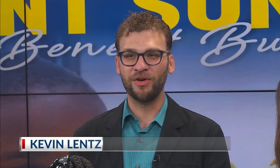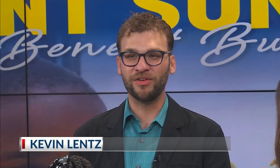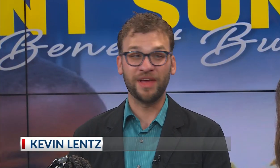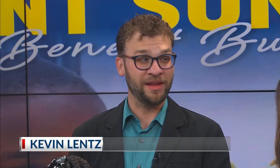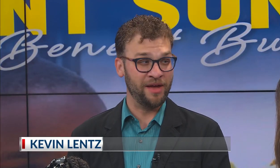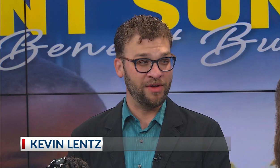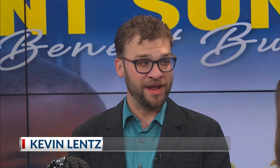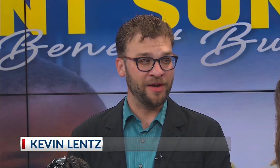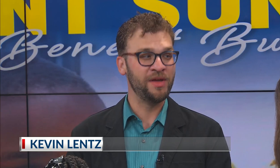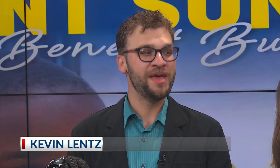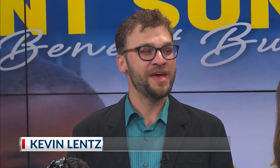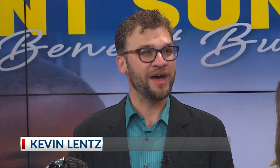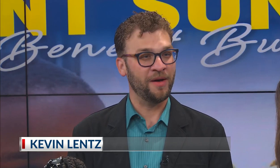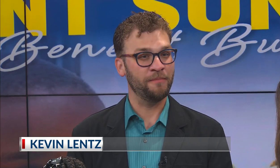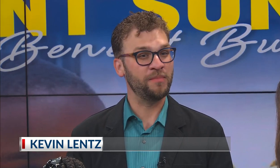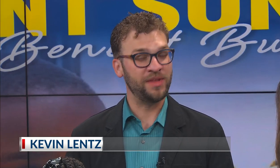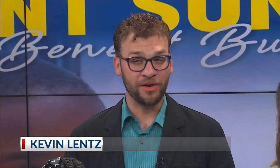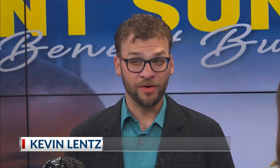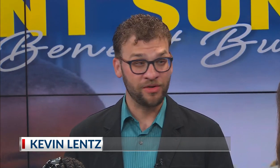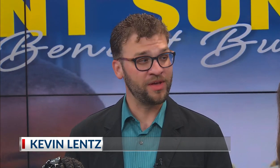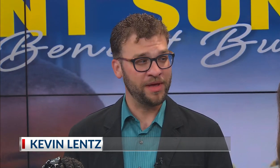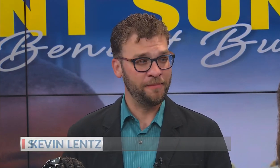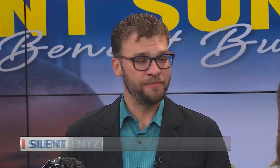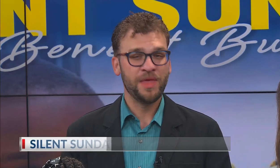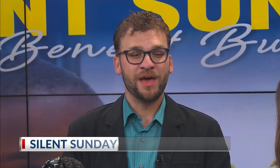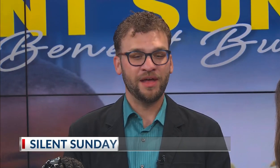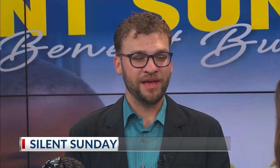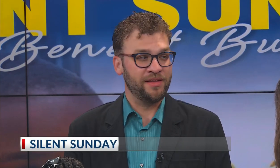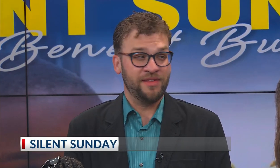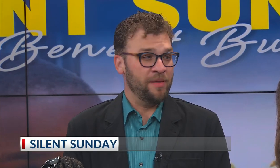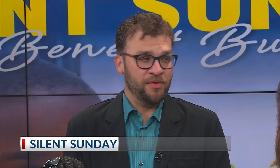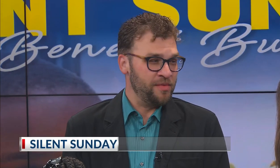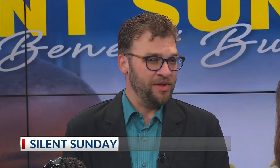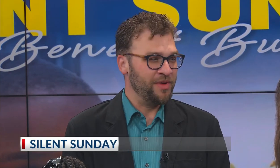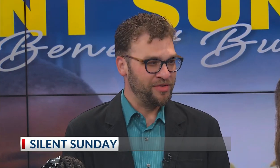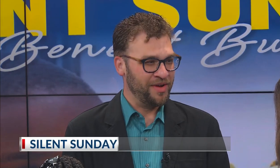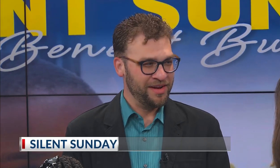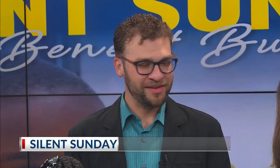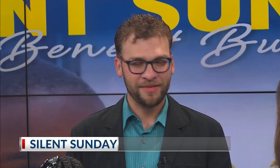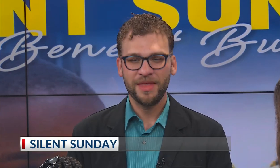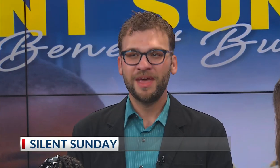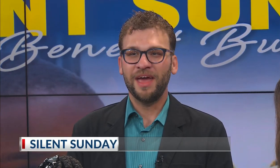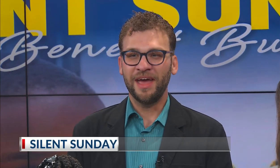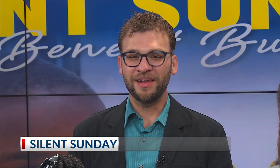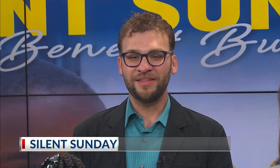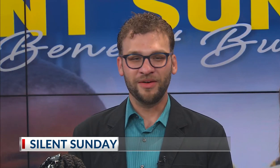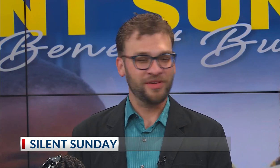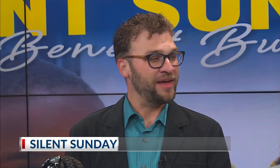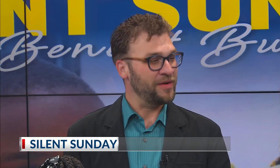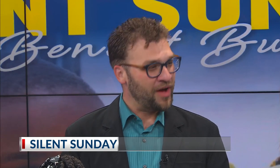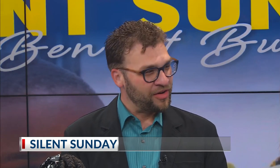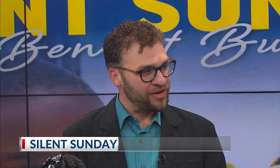purchased online right now. Ticket holders come in. They get to sample from each restaurant. And there's a silent auction.